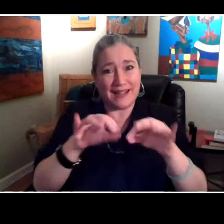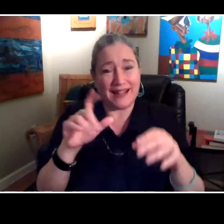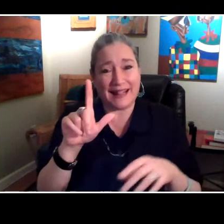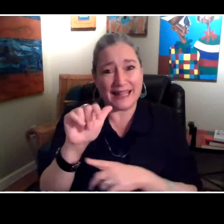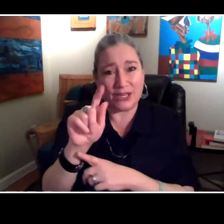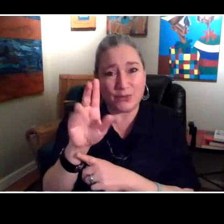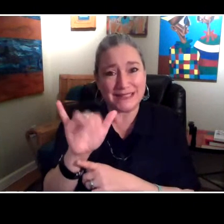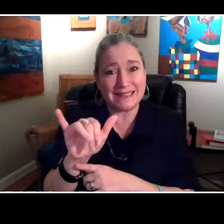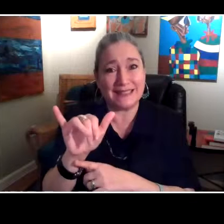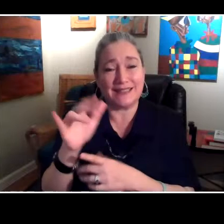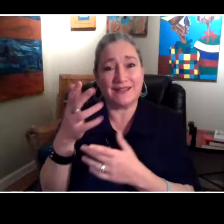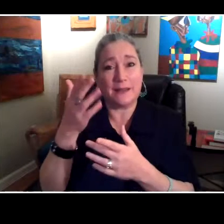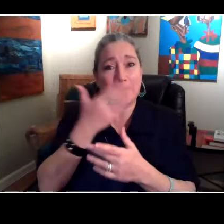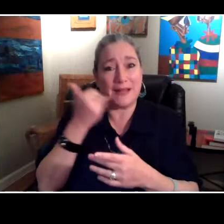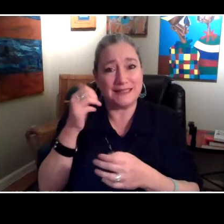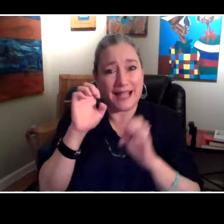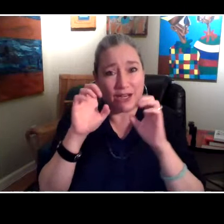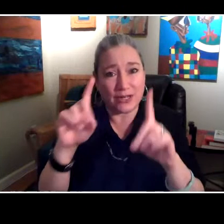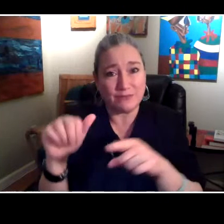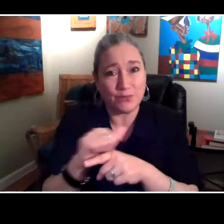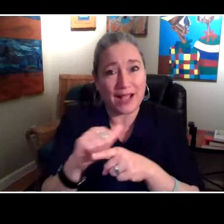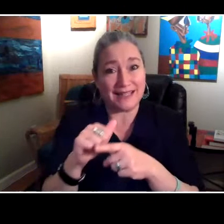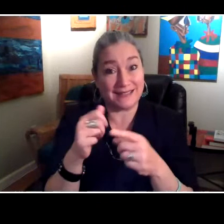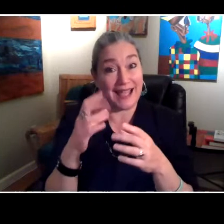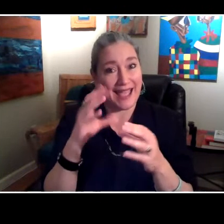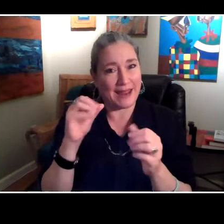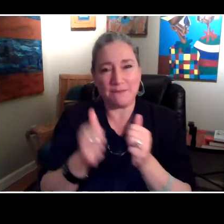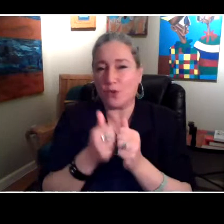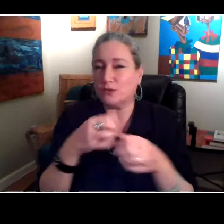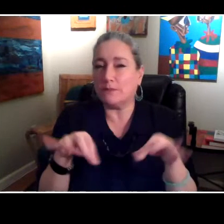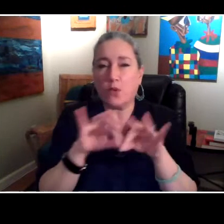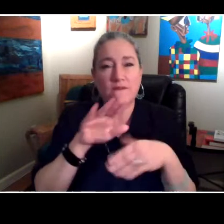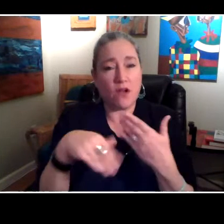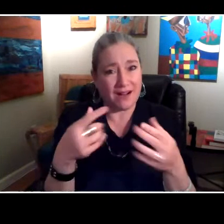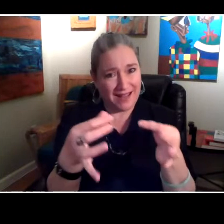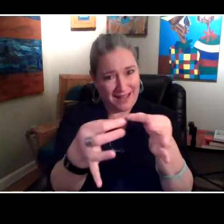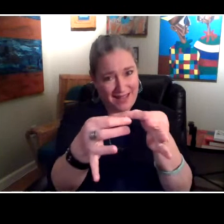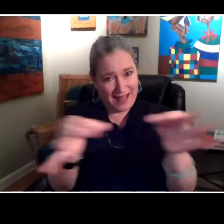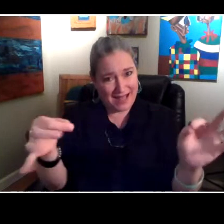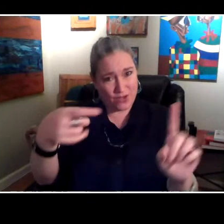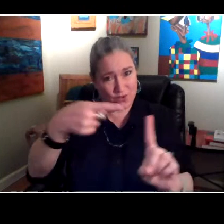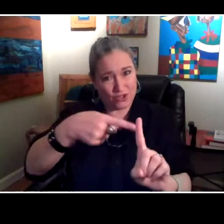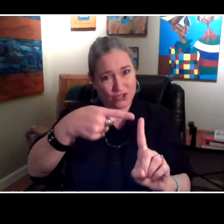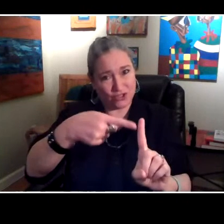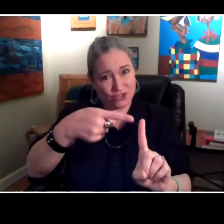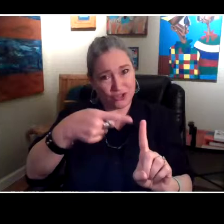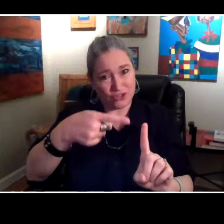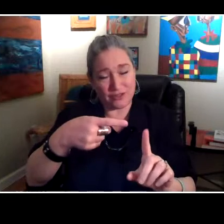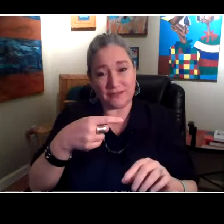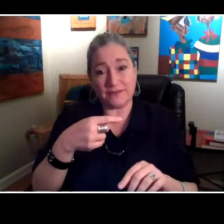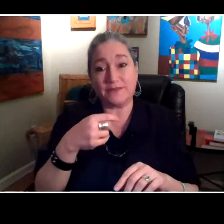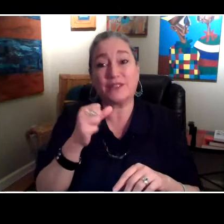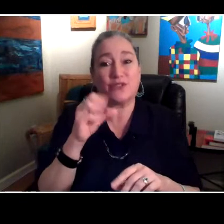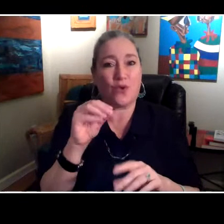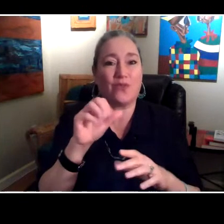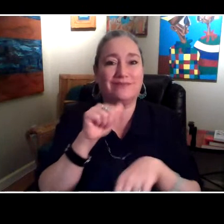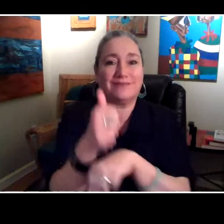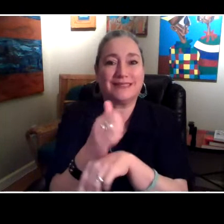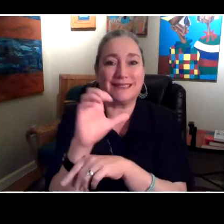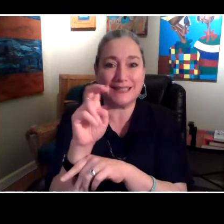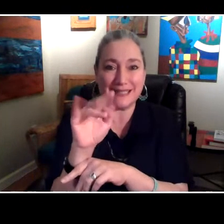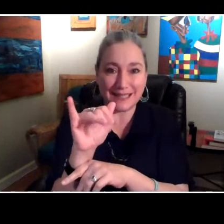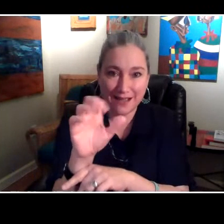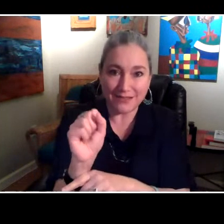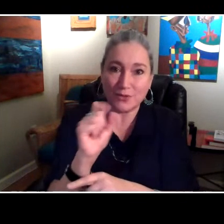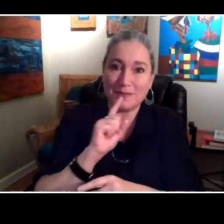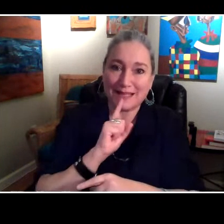very medical approach where we all said, wait a second, it's important to think about literacy and the best educational practices, and